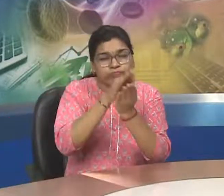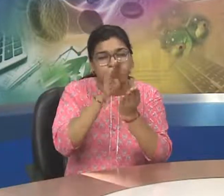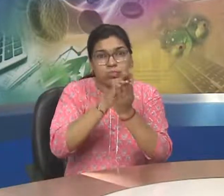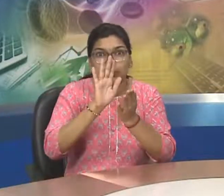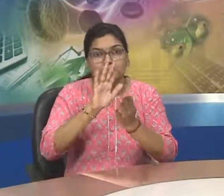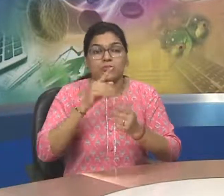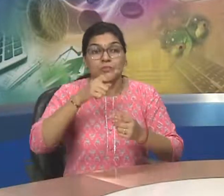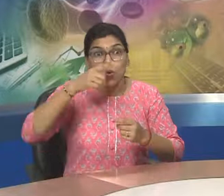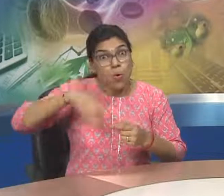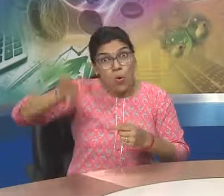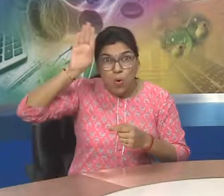sedimentary rocks